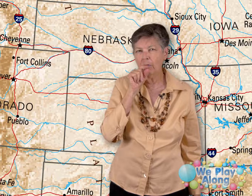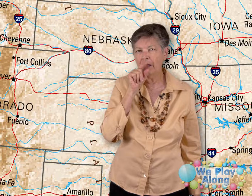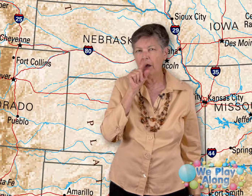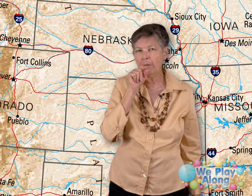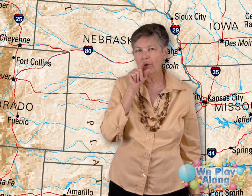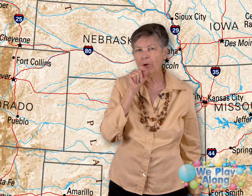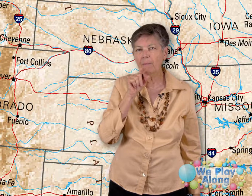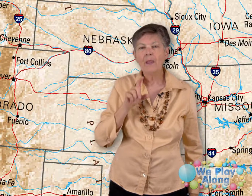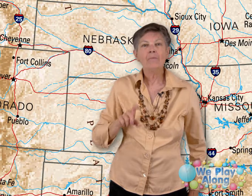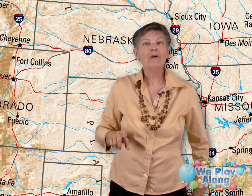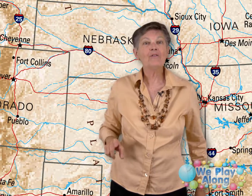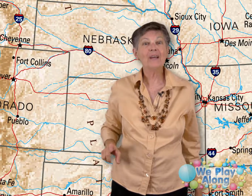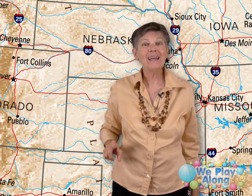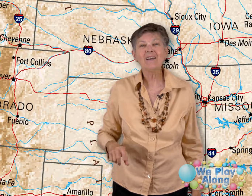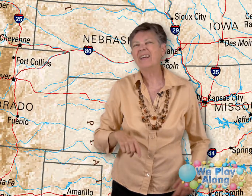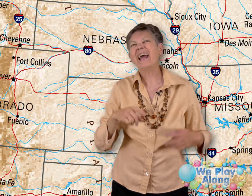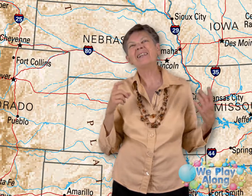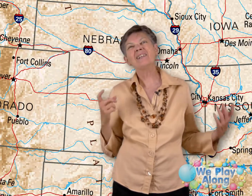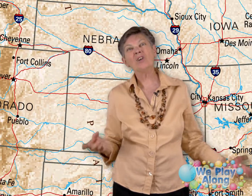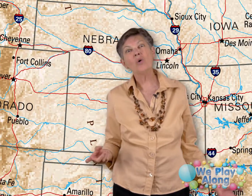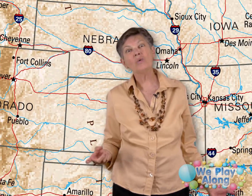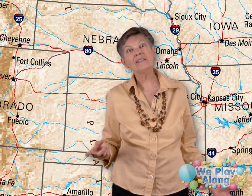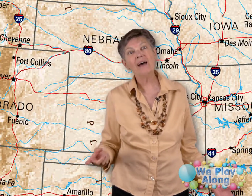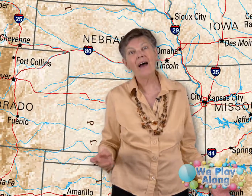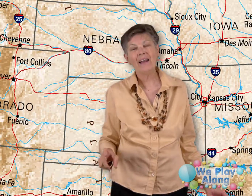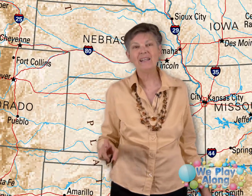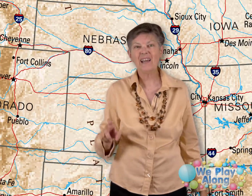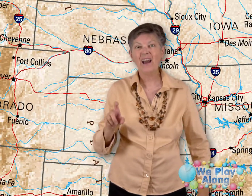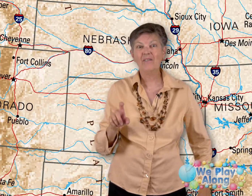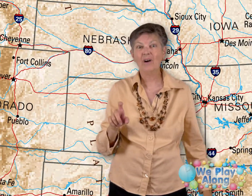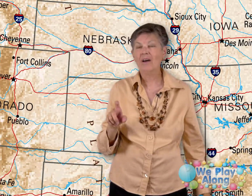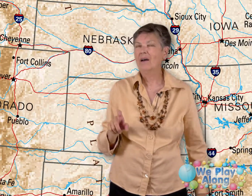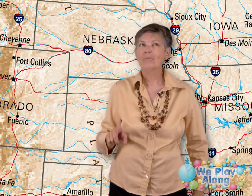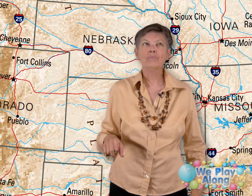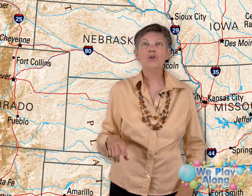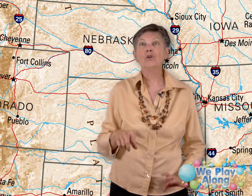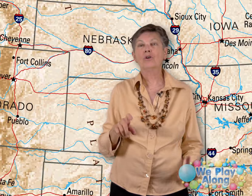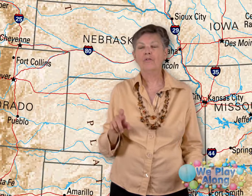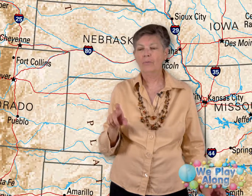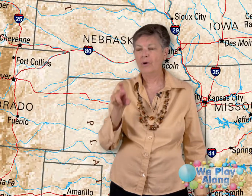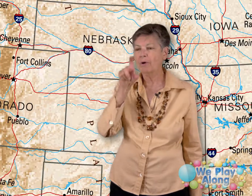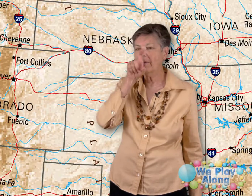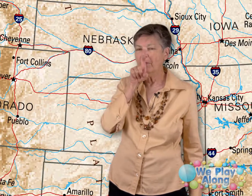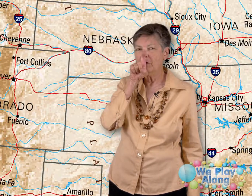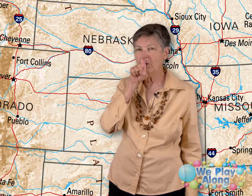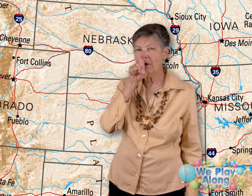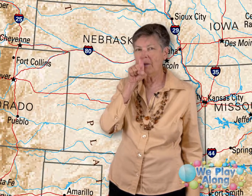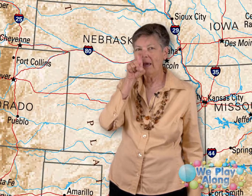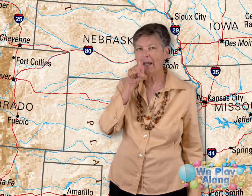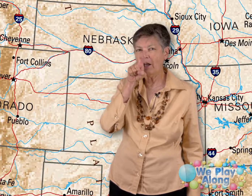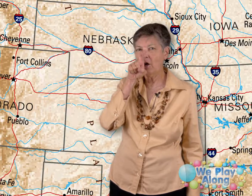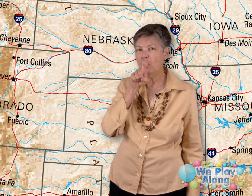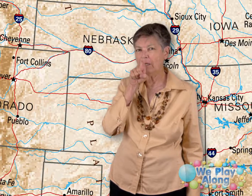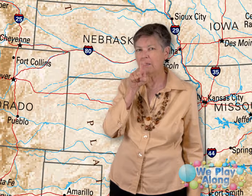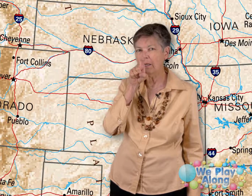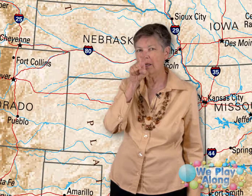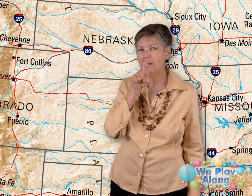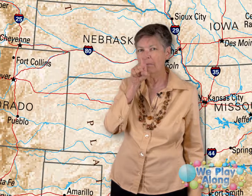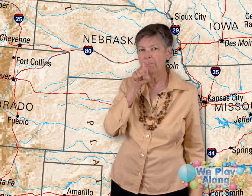beak on a bird, but for eagle it has its own sign. It's kind of a beautiful bird. So we're going to make like a hooked beak